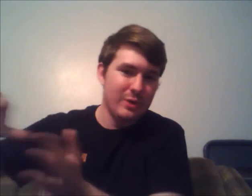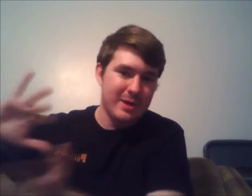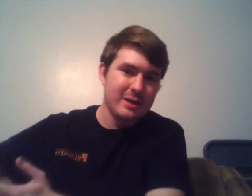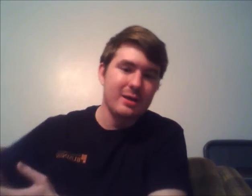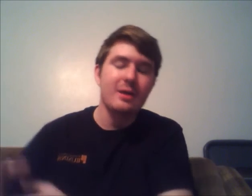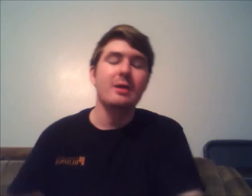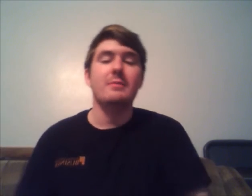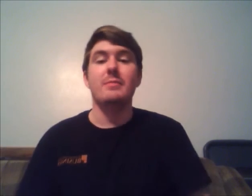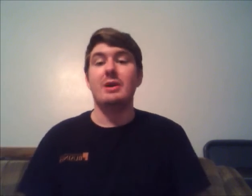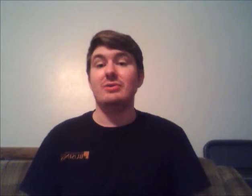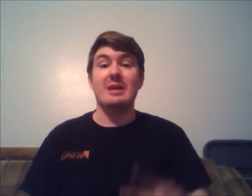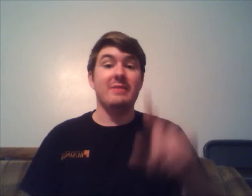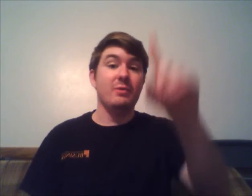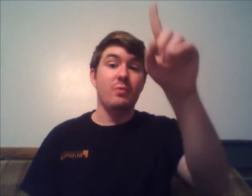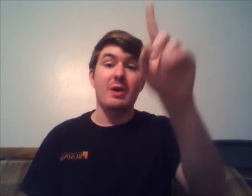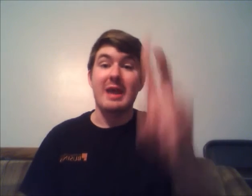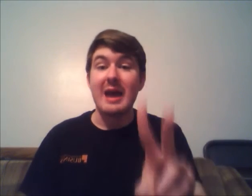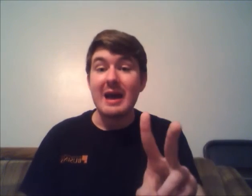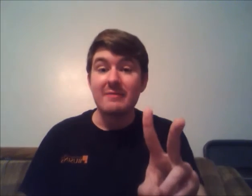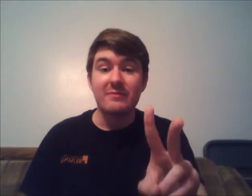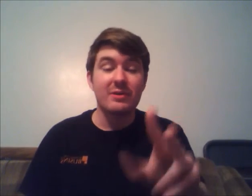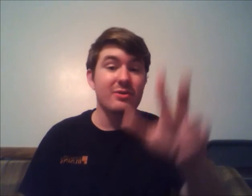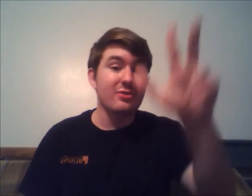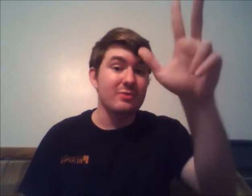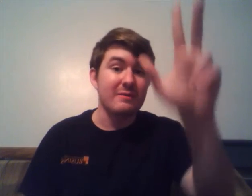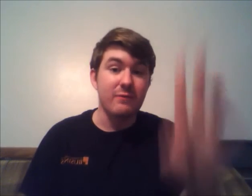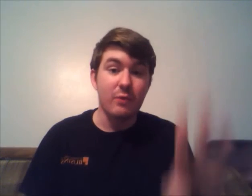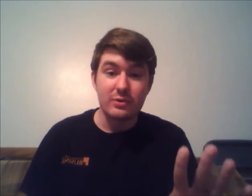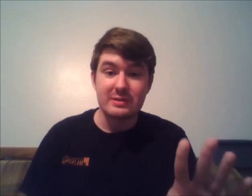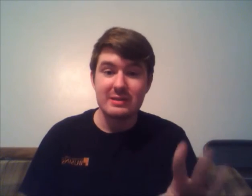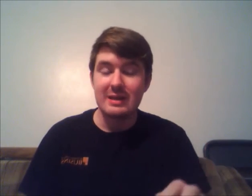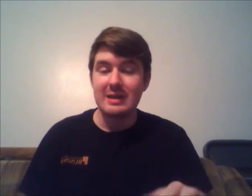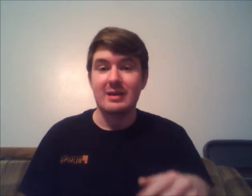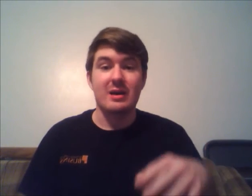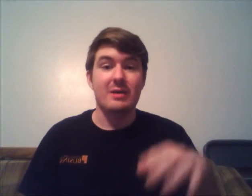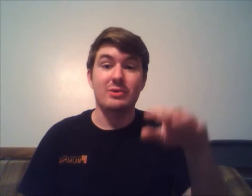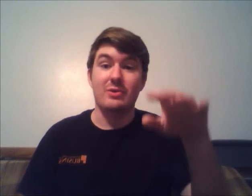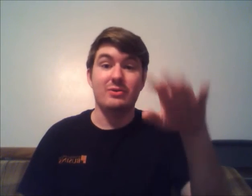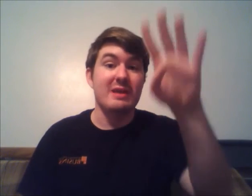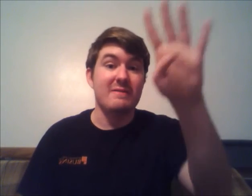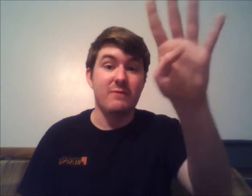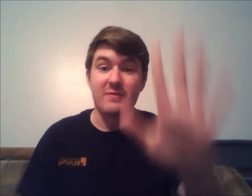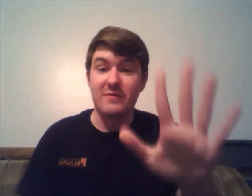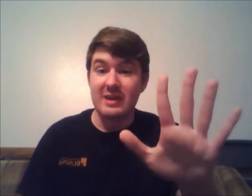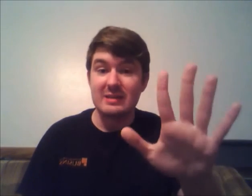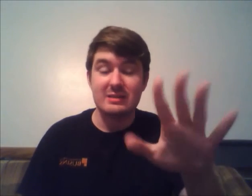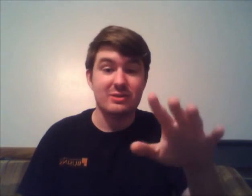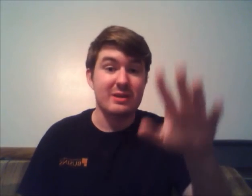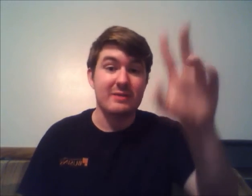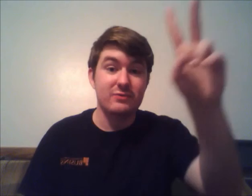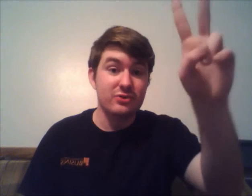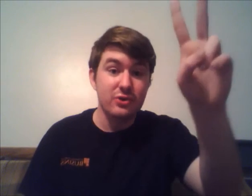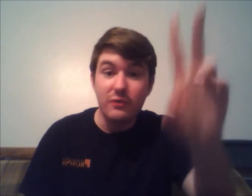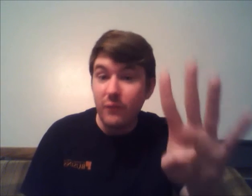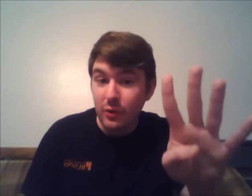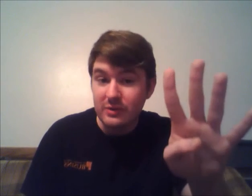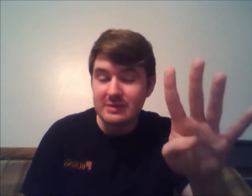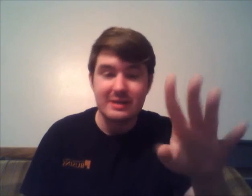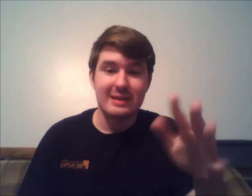about it. But you can have like 1/2, 3/4. You can have 4/5. You can have 2/4. It